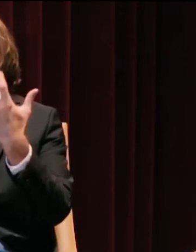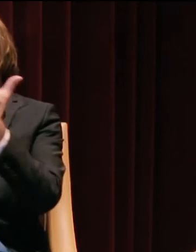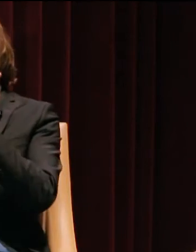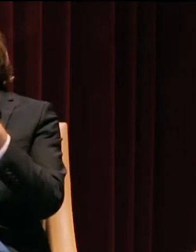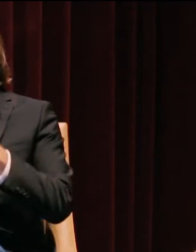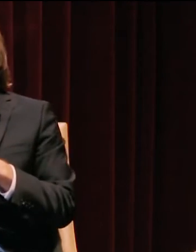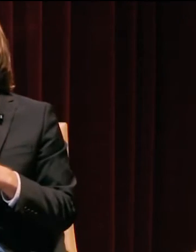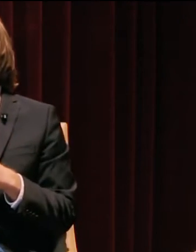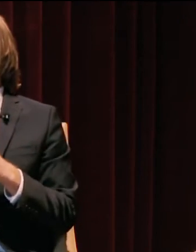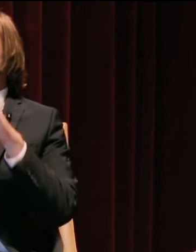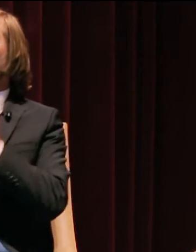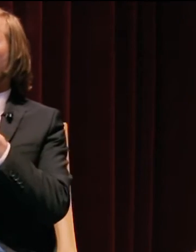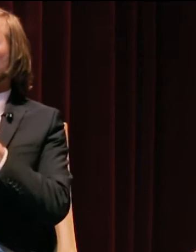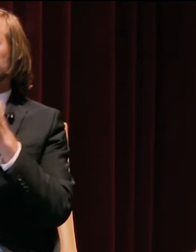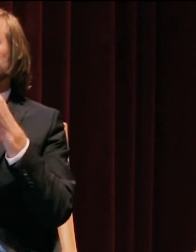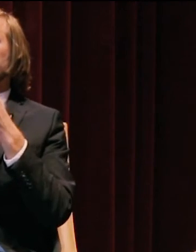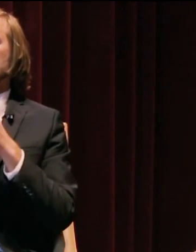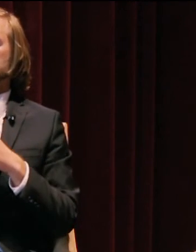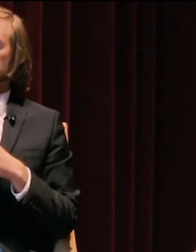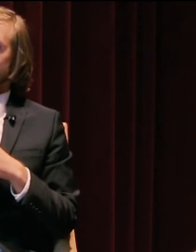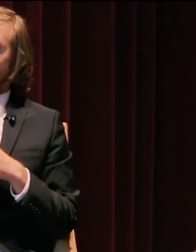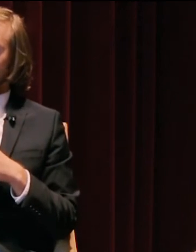in, such as soccer, cricket,